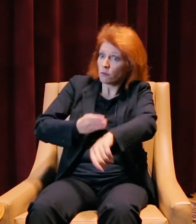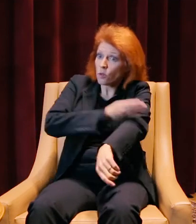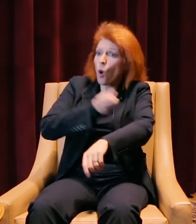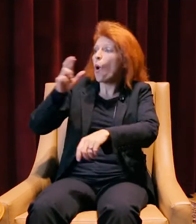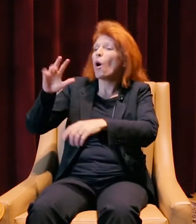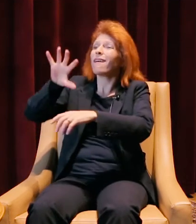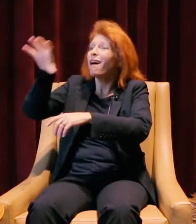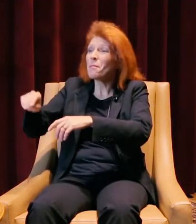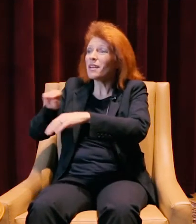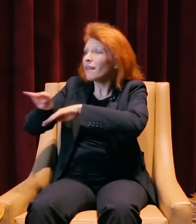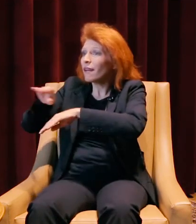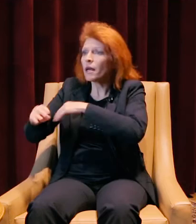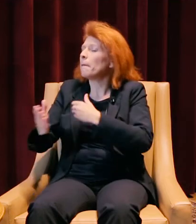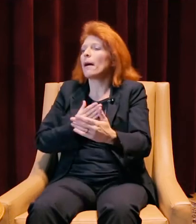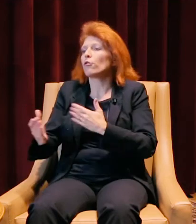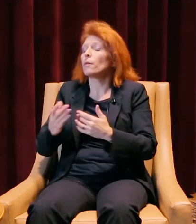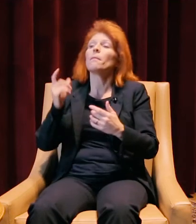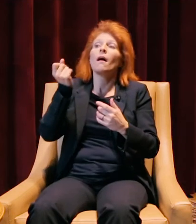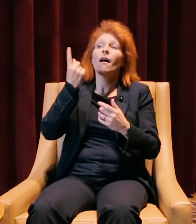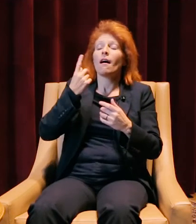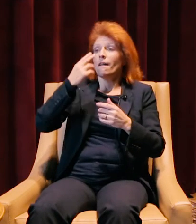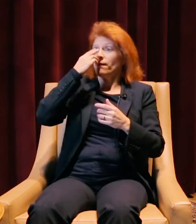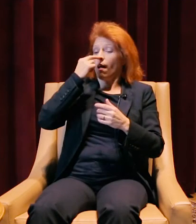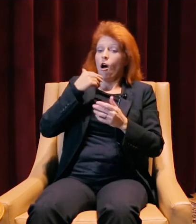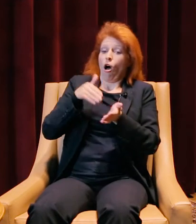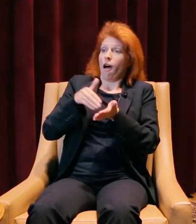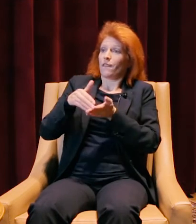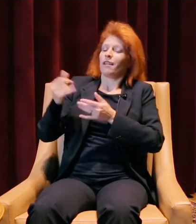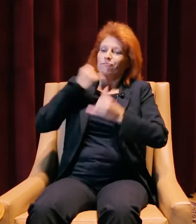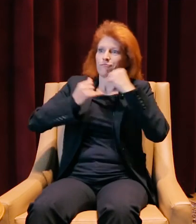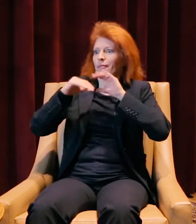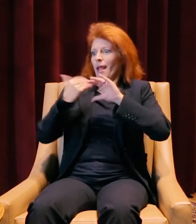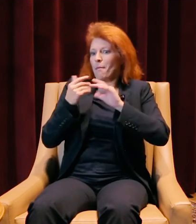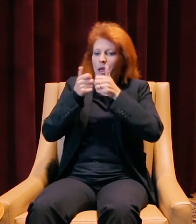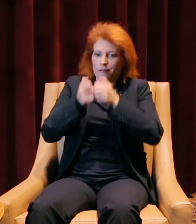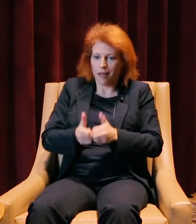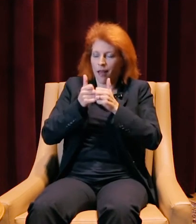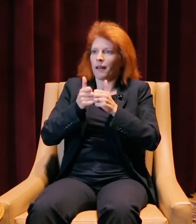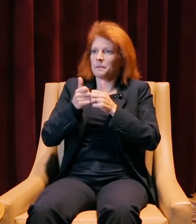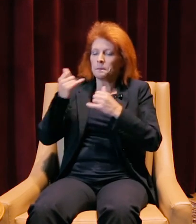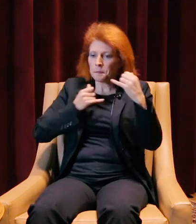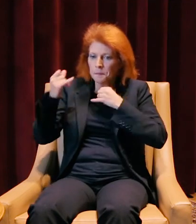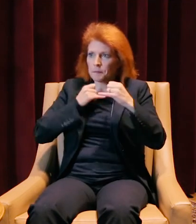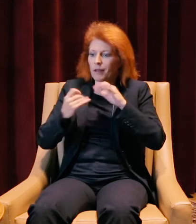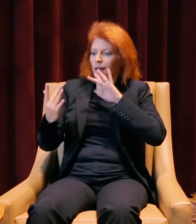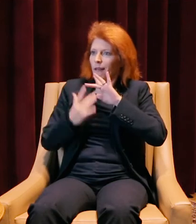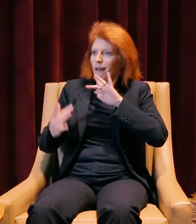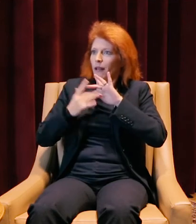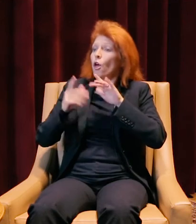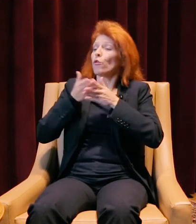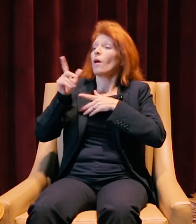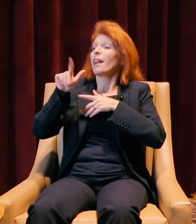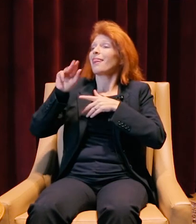advising. Often I get phone calls, emails, texts, and people connecting with me on